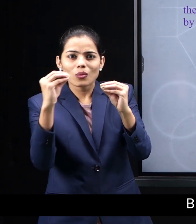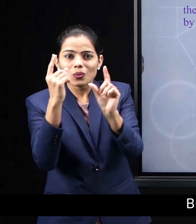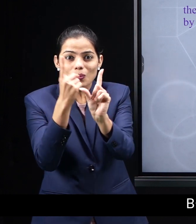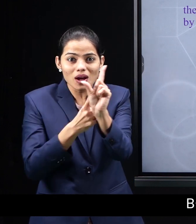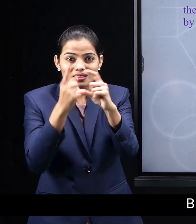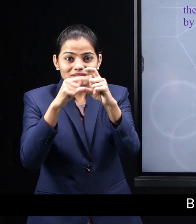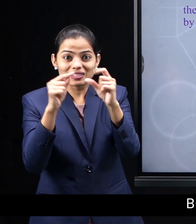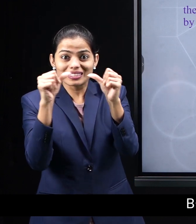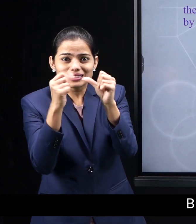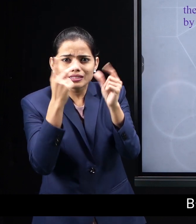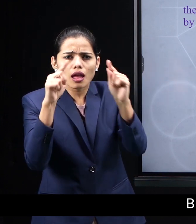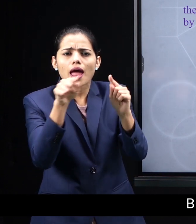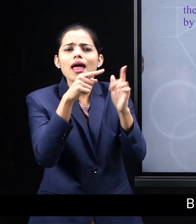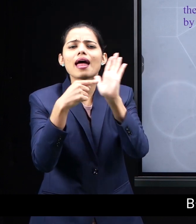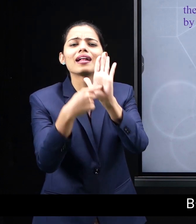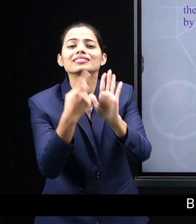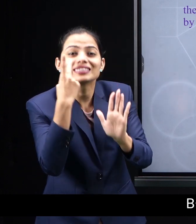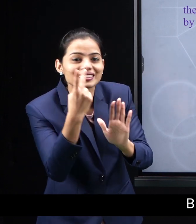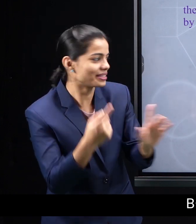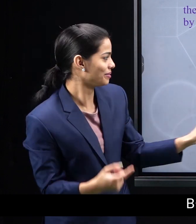y not belongs to A.